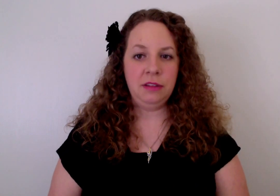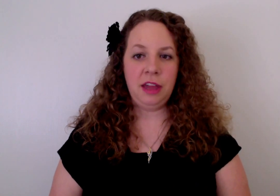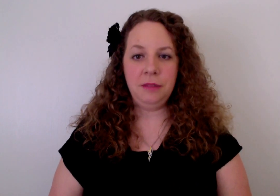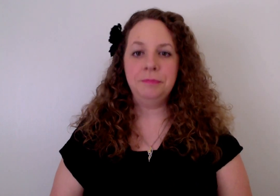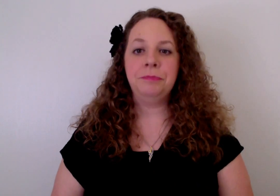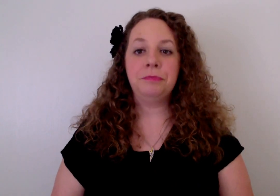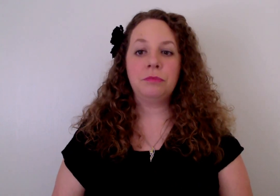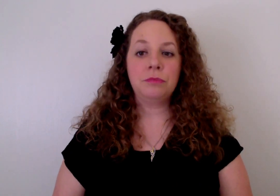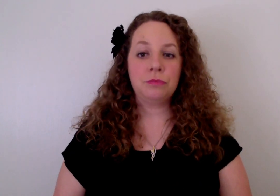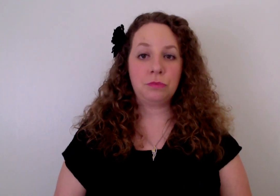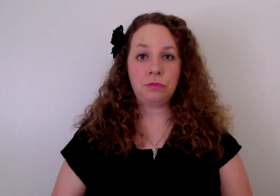okay?